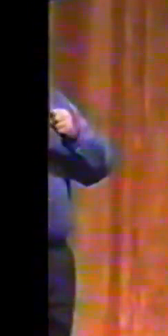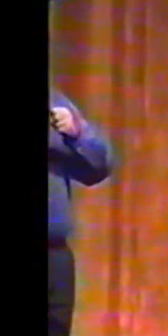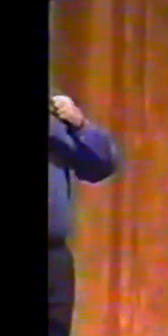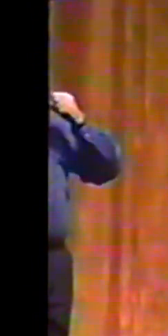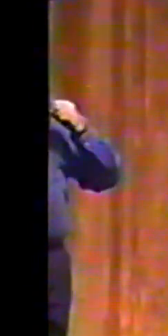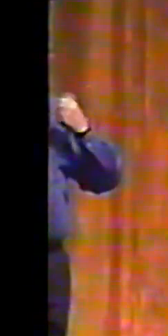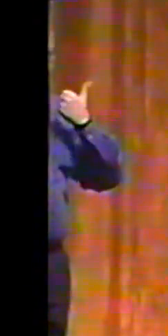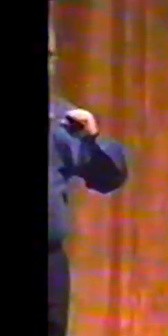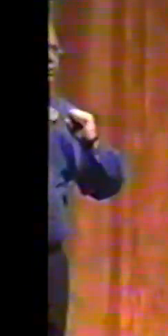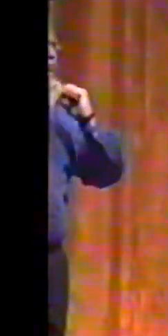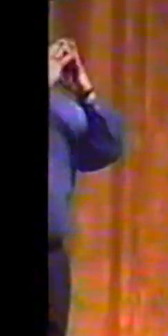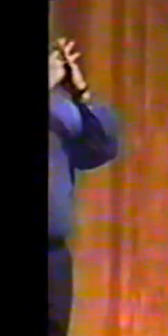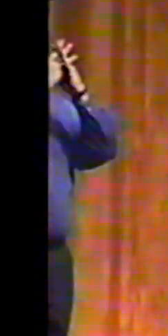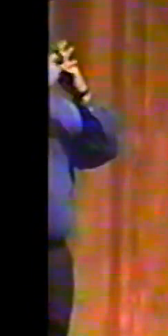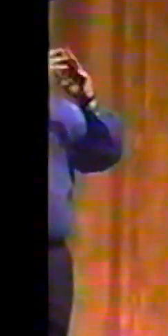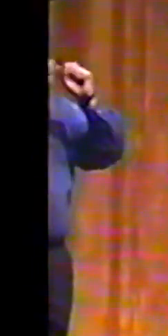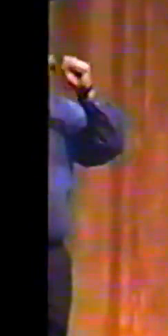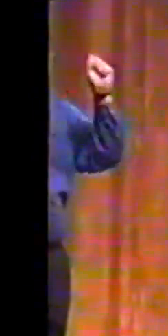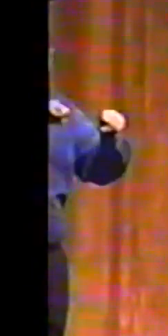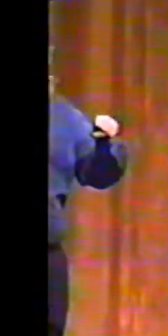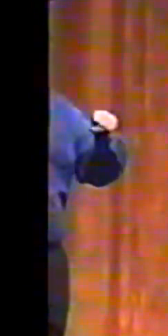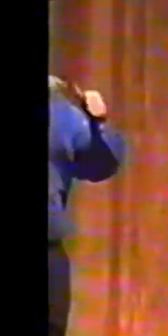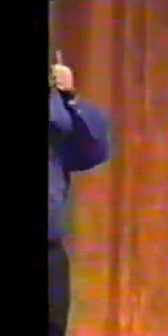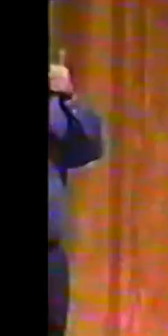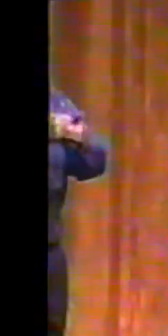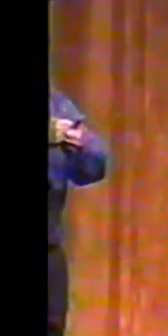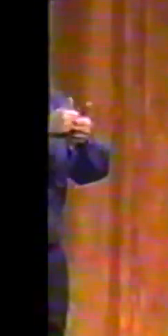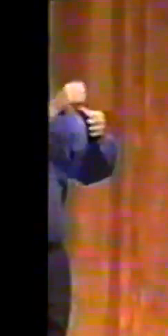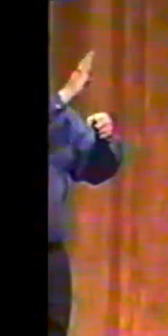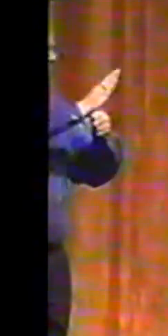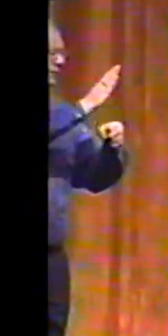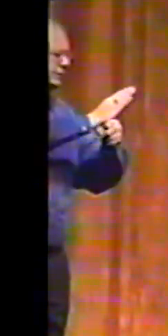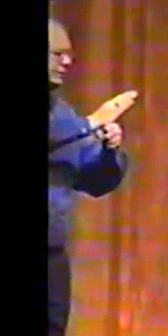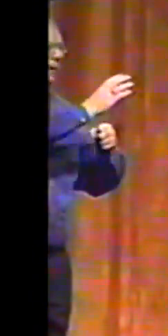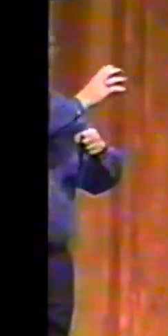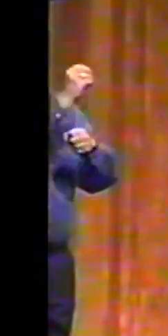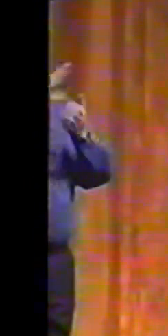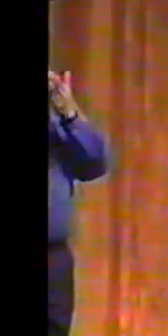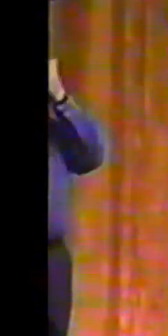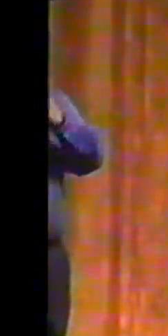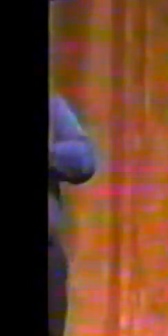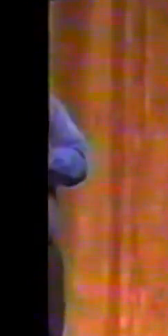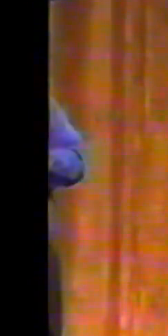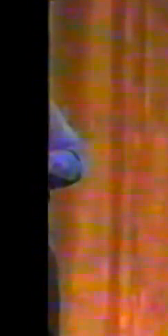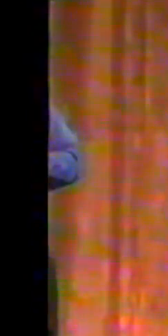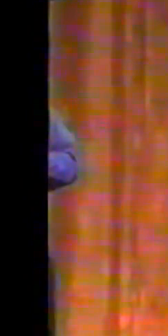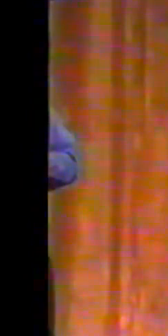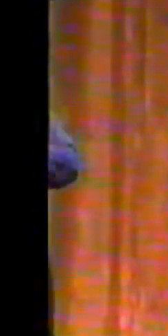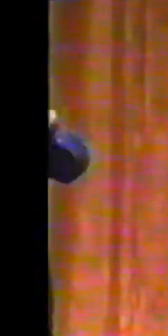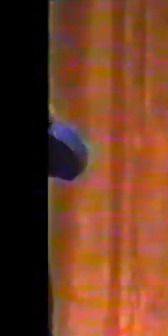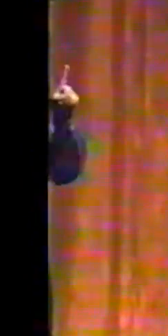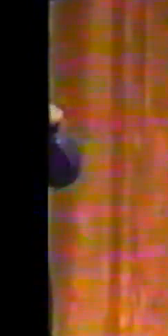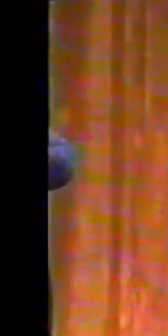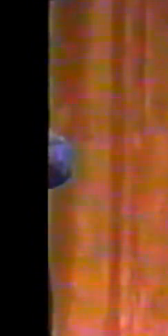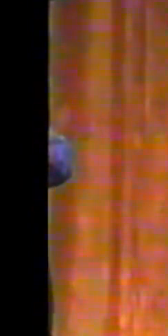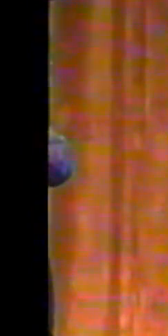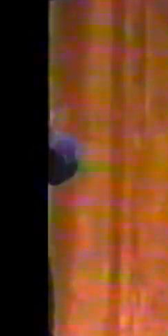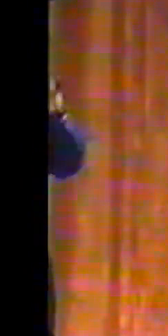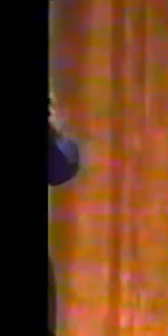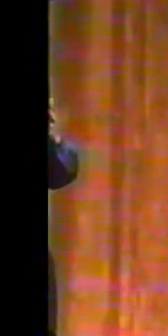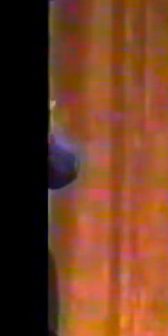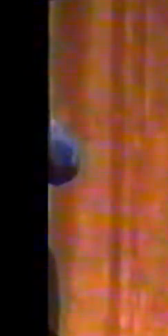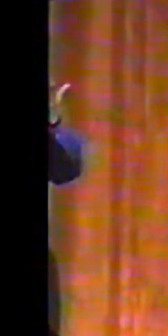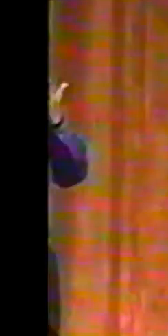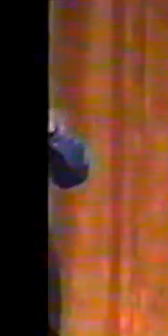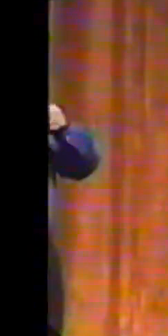visas. For business visas and for student visas. And there was such opposition from lobbying groups, universities,